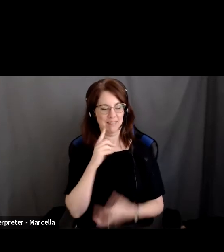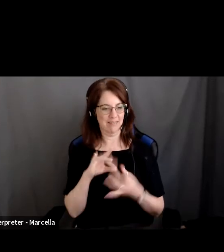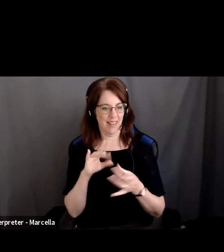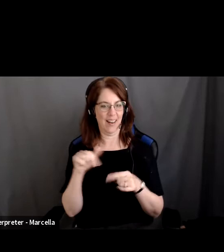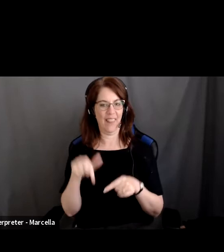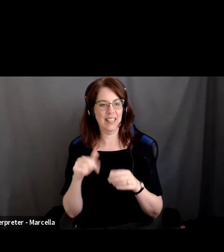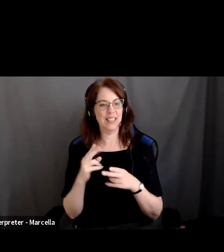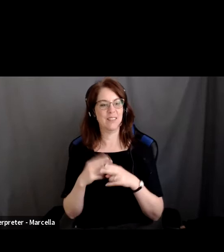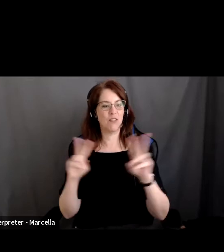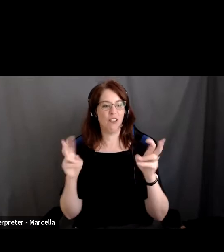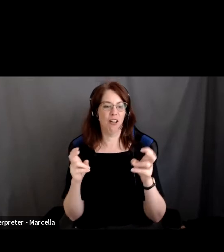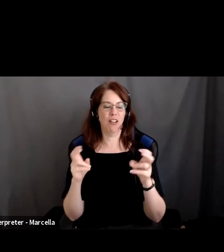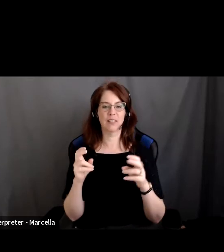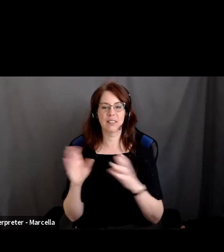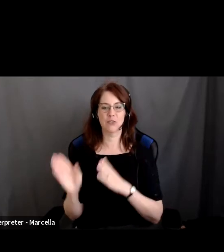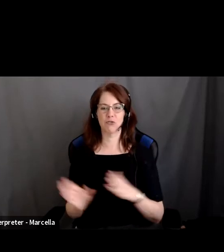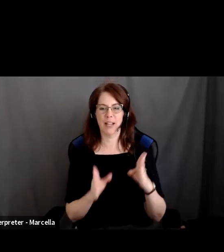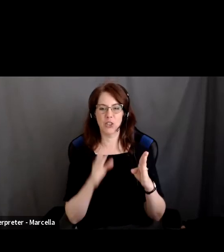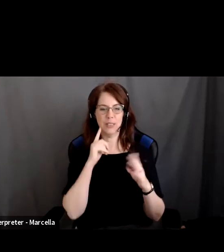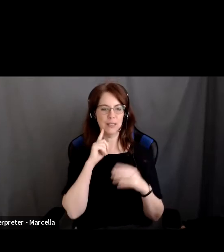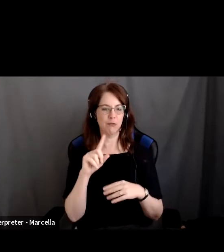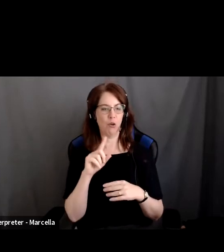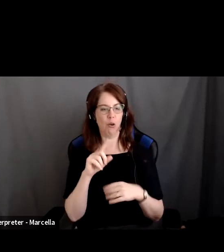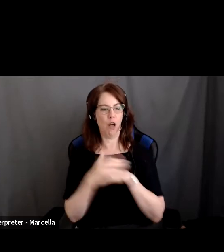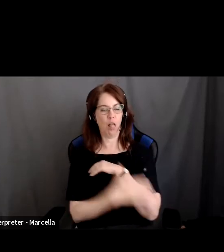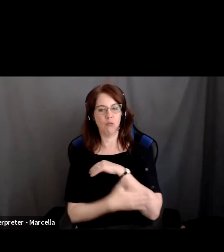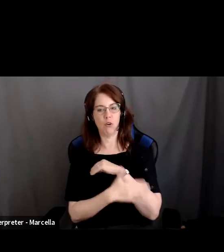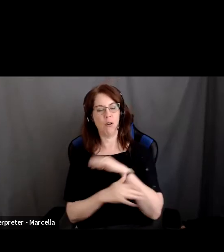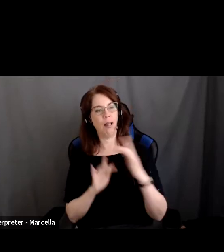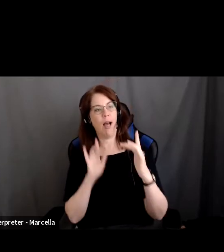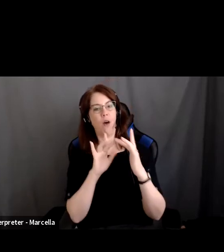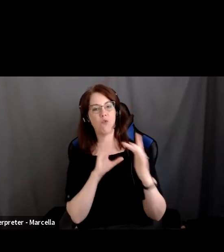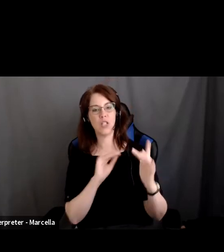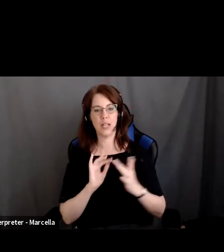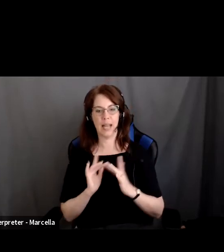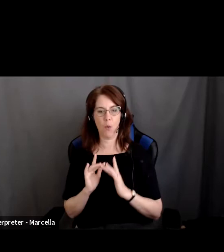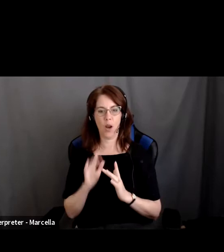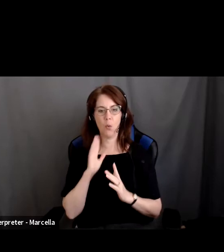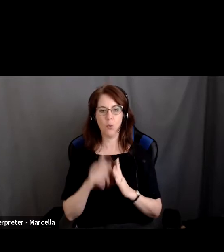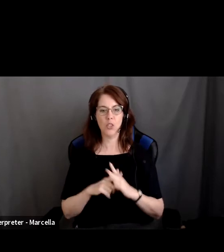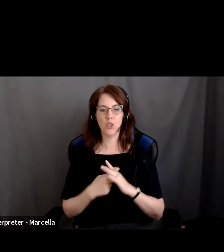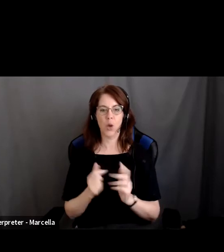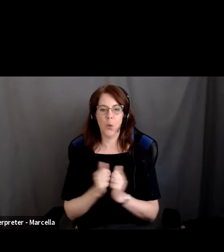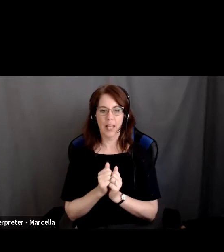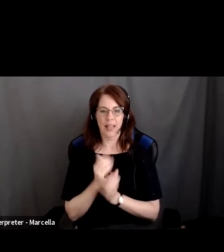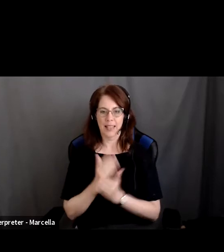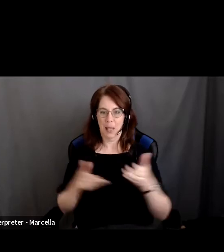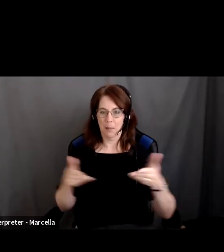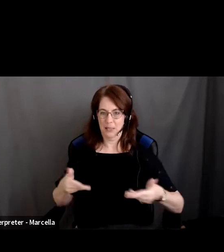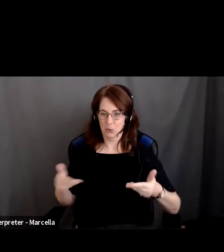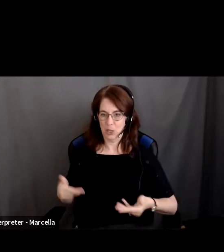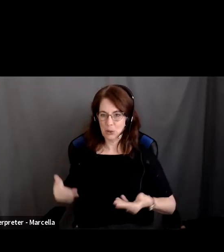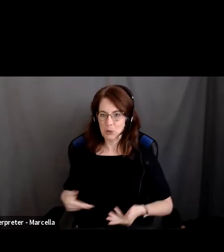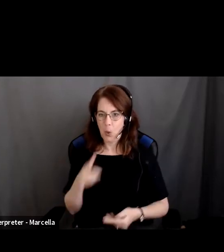is called Strategies for Rural Outreach and Networking. And I think we'll start off with some introductions